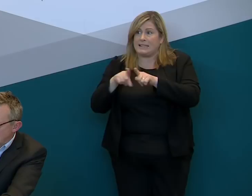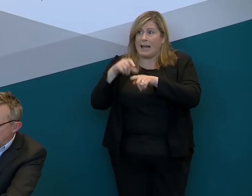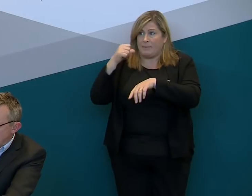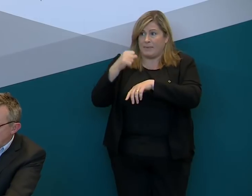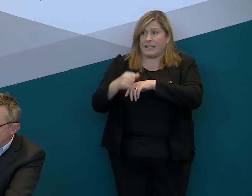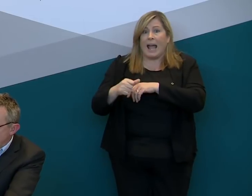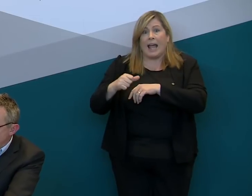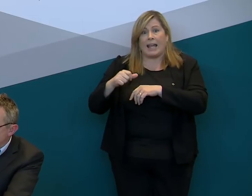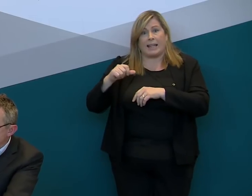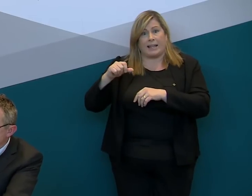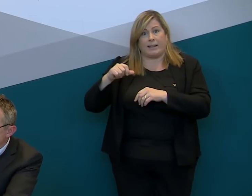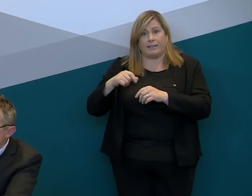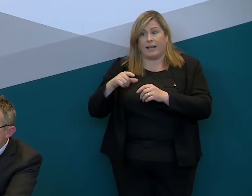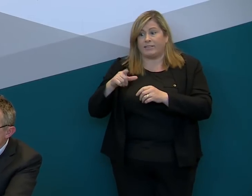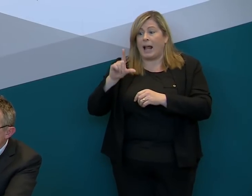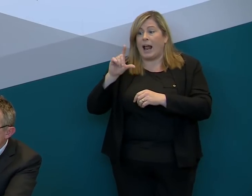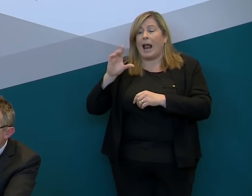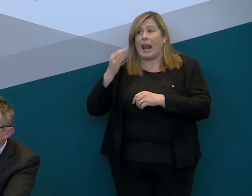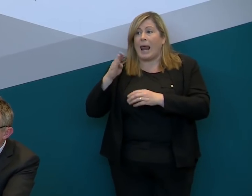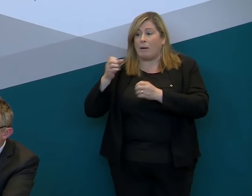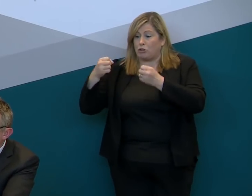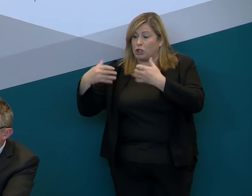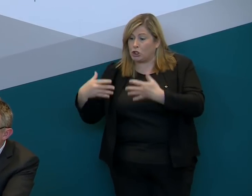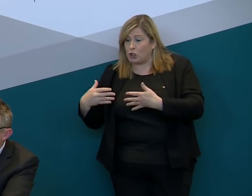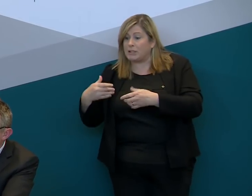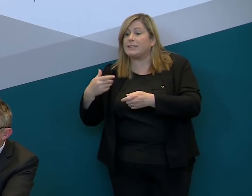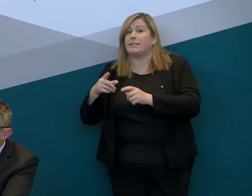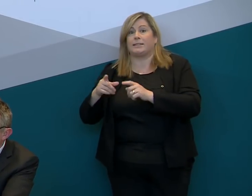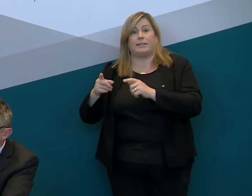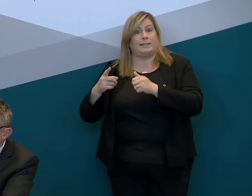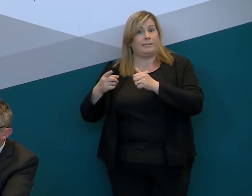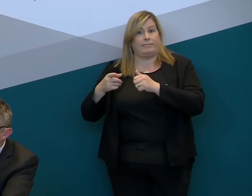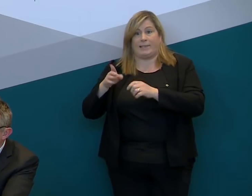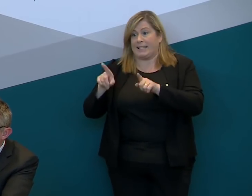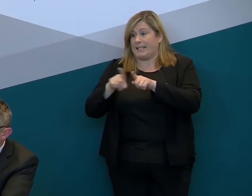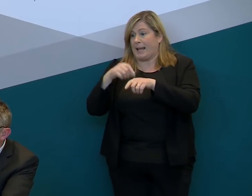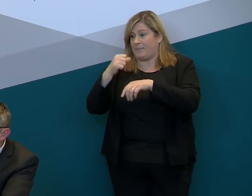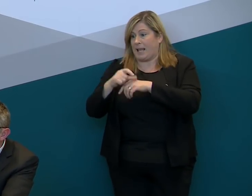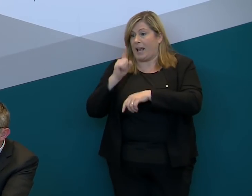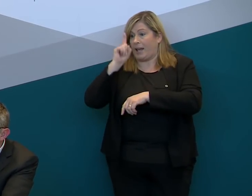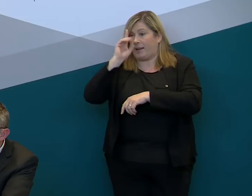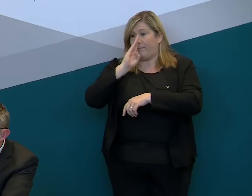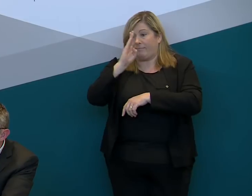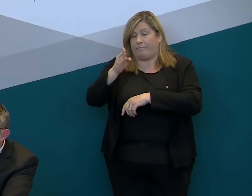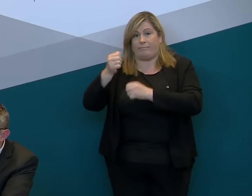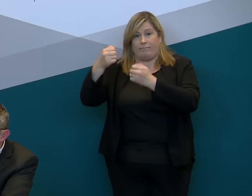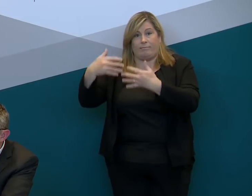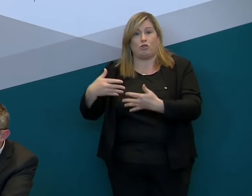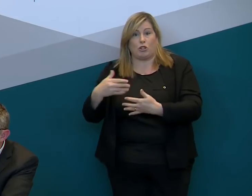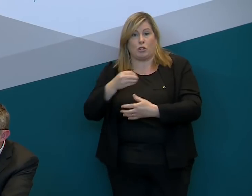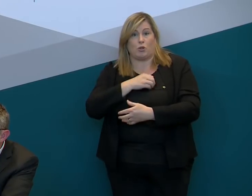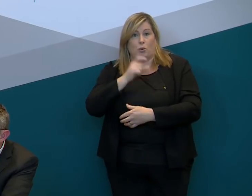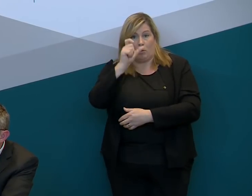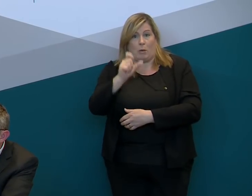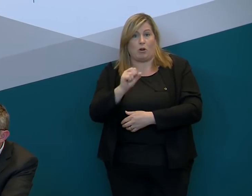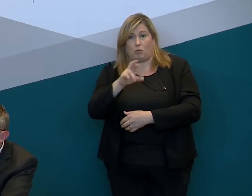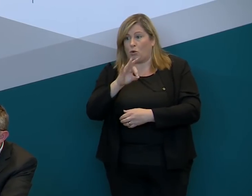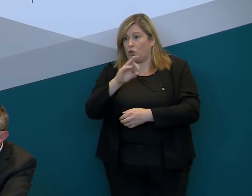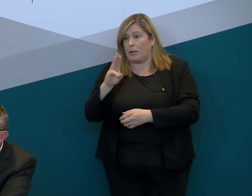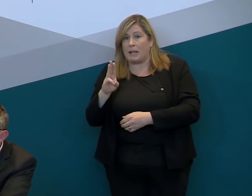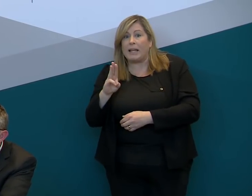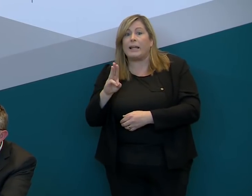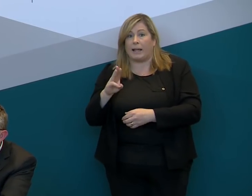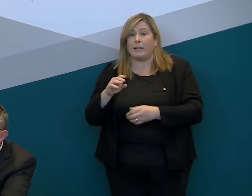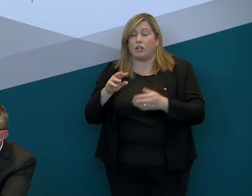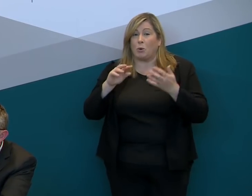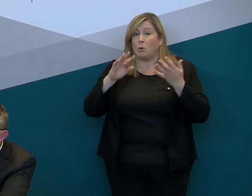day that the lab results are uploaded, and we've automated many of the negative contacts, so that, and that's about 96%